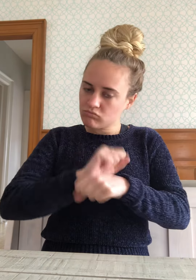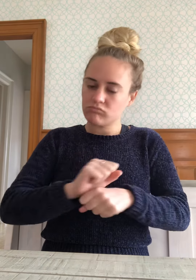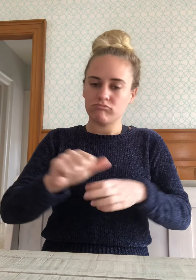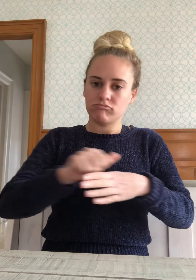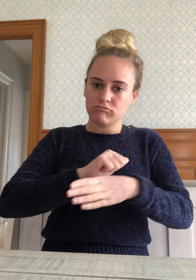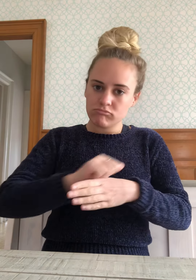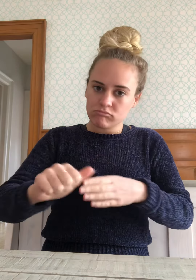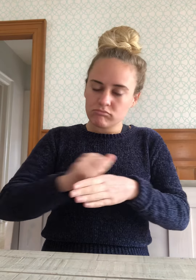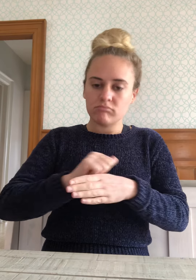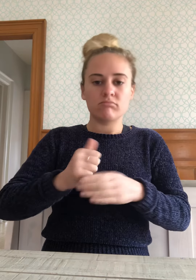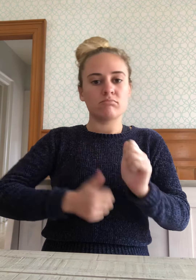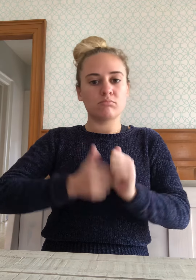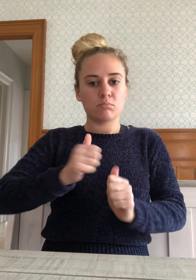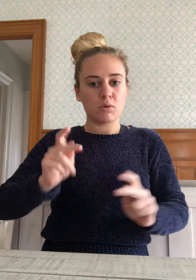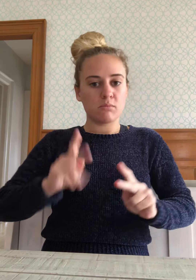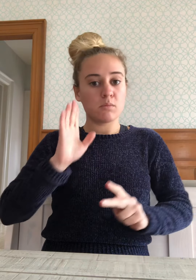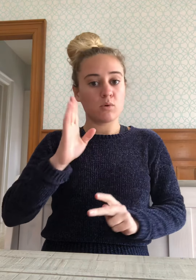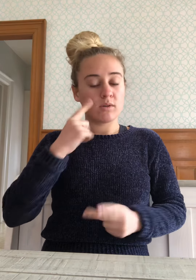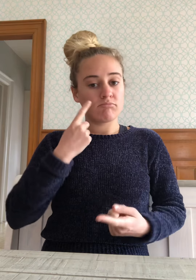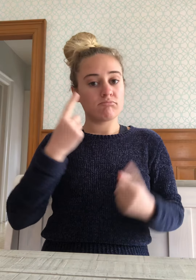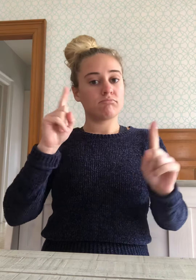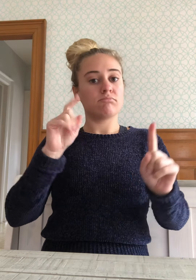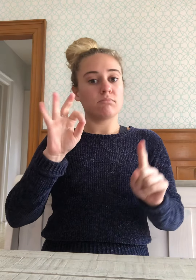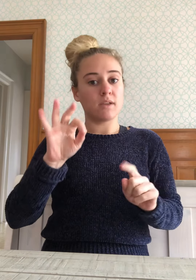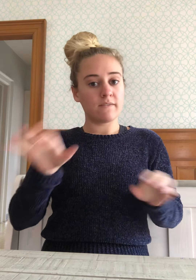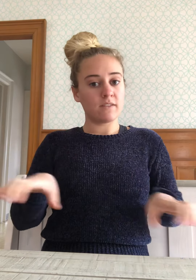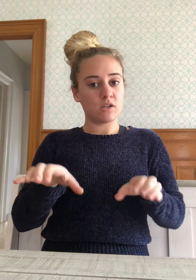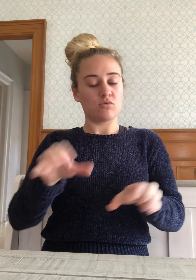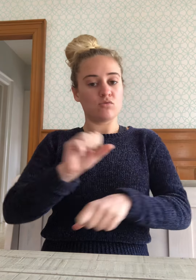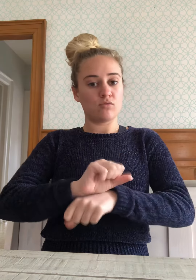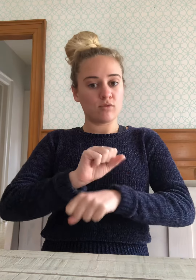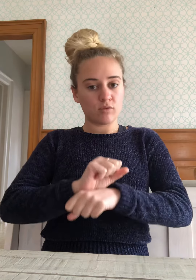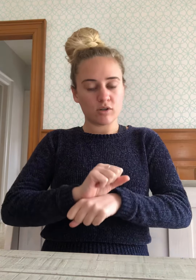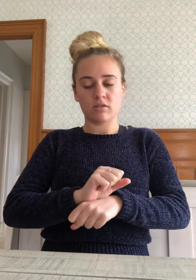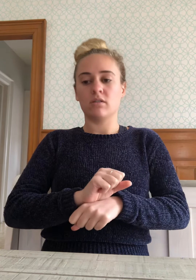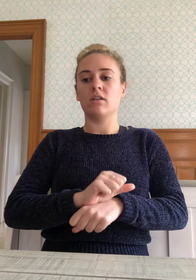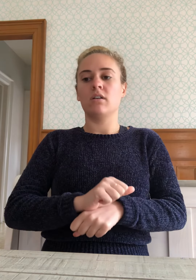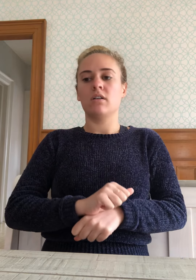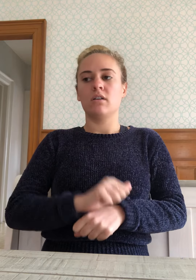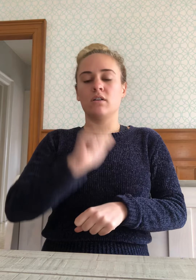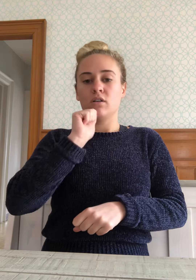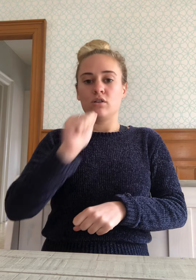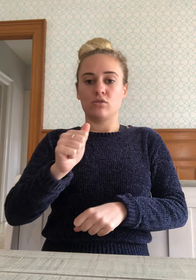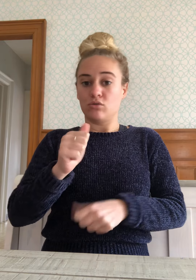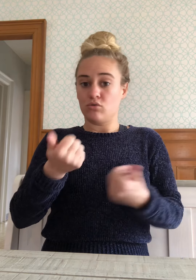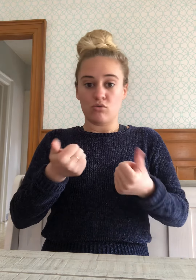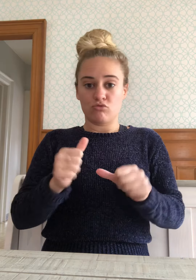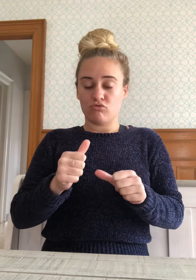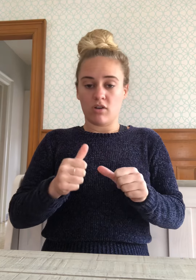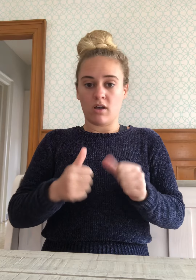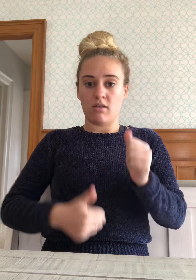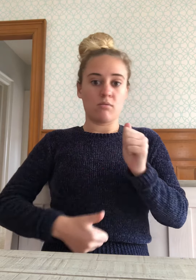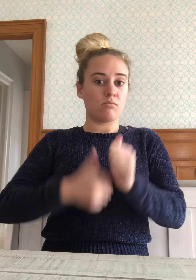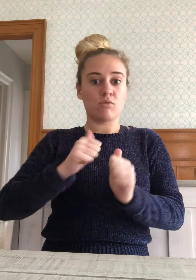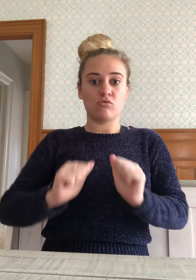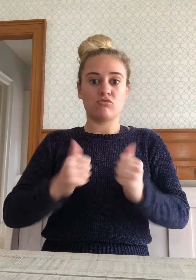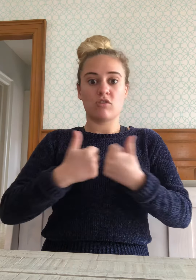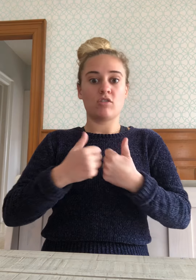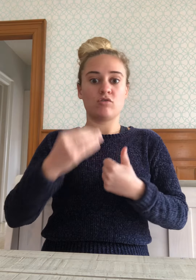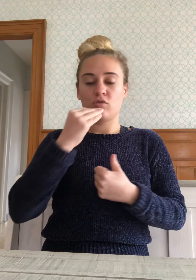if they do the work, if they try to do it. And don't try the most difficult foods first. Don't get your denture and go out and have a